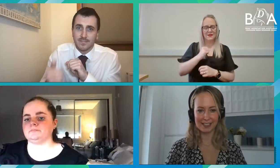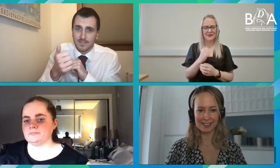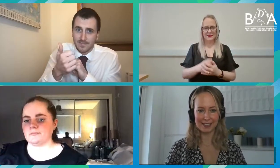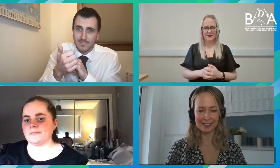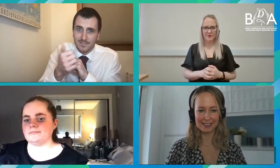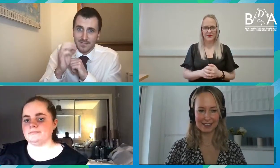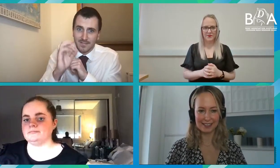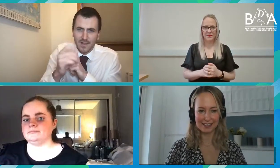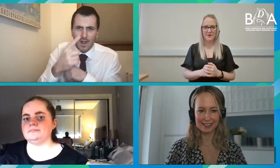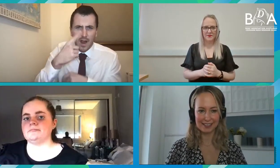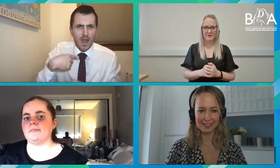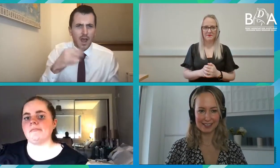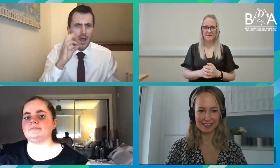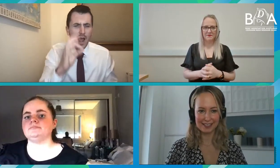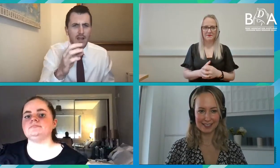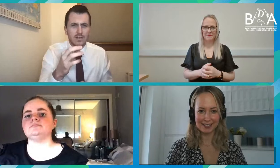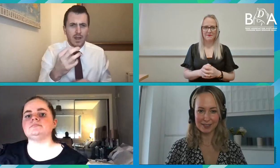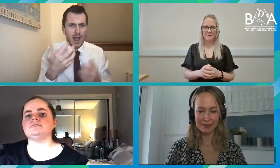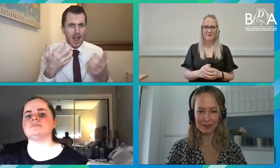Excellent.